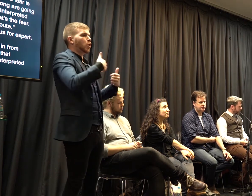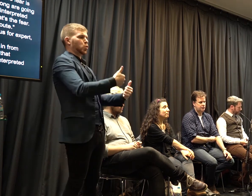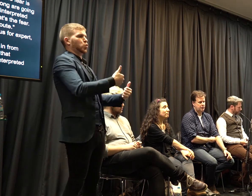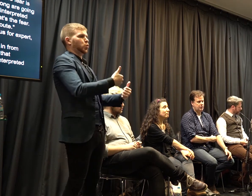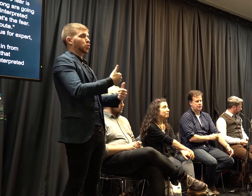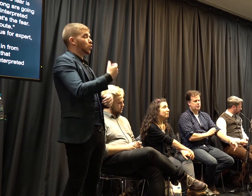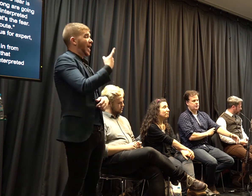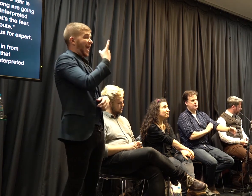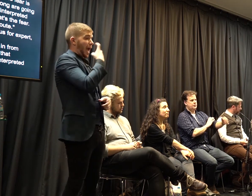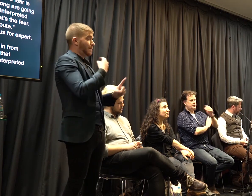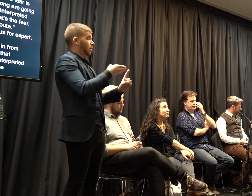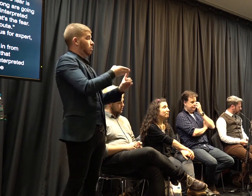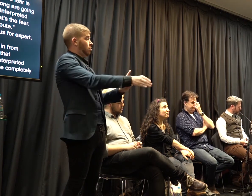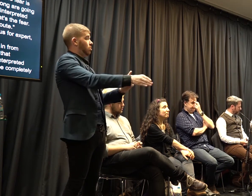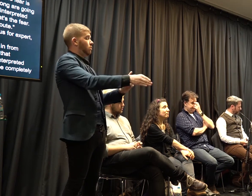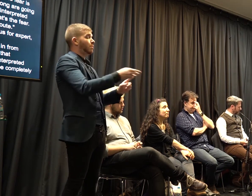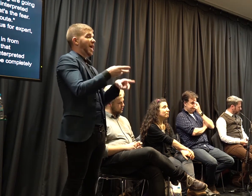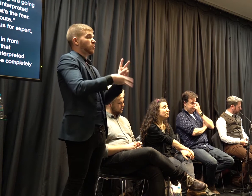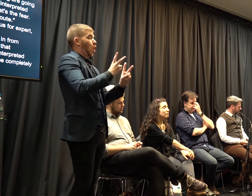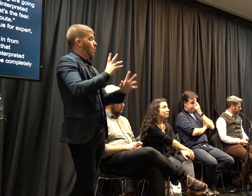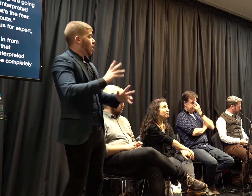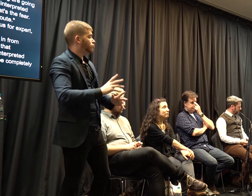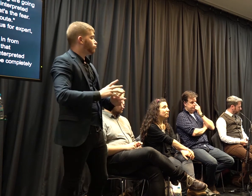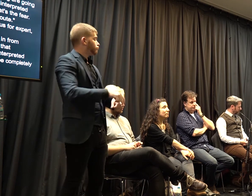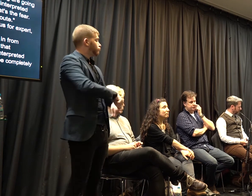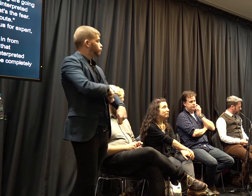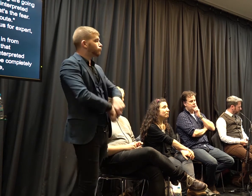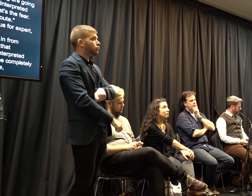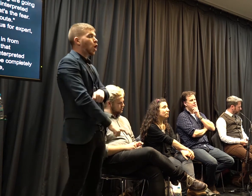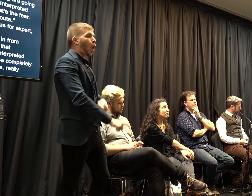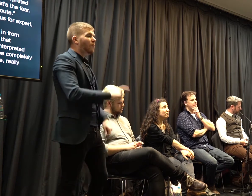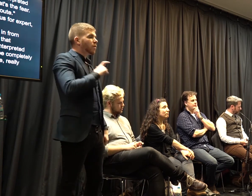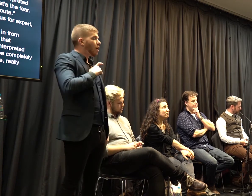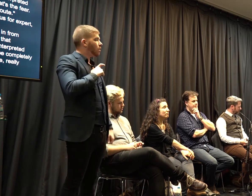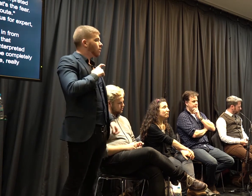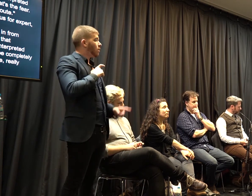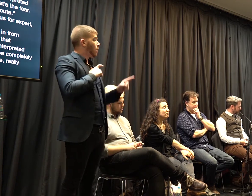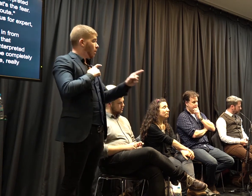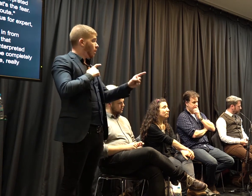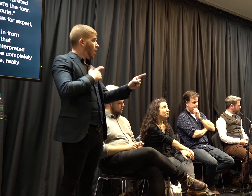can be completely inaccurate, but if the interpreter stands there really confident, then the response will be, yeah, that's good.